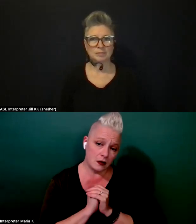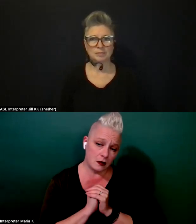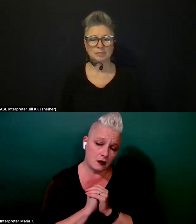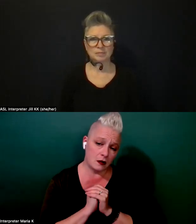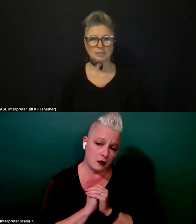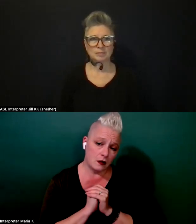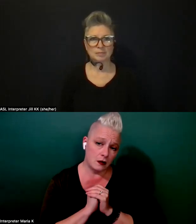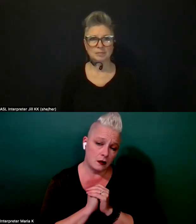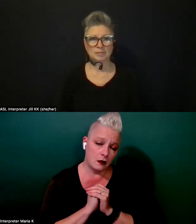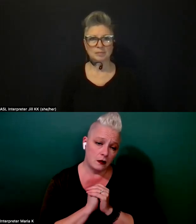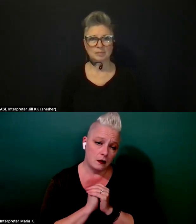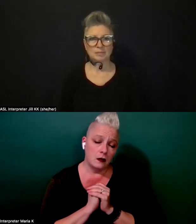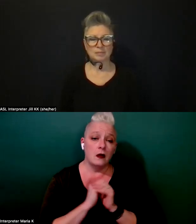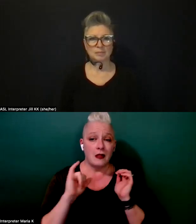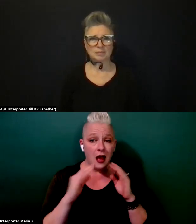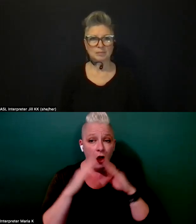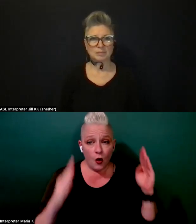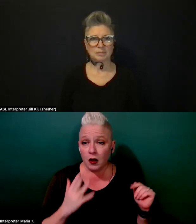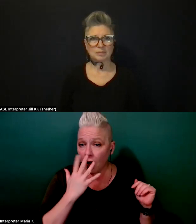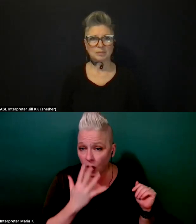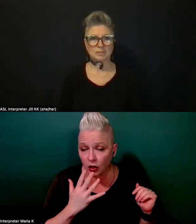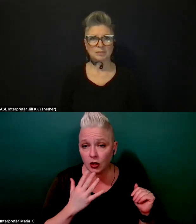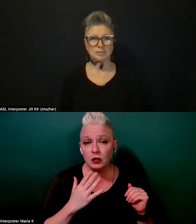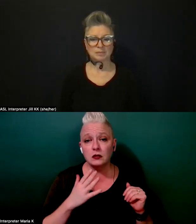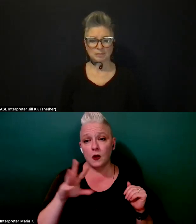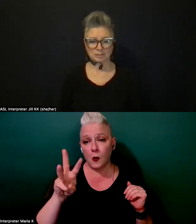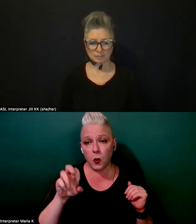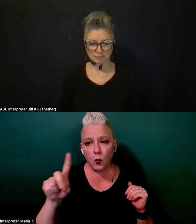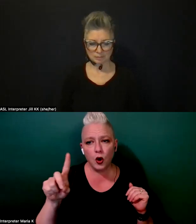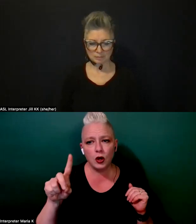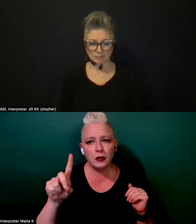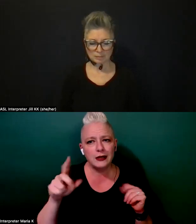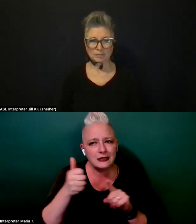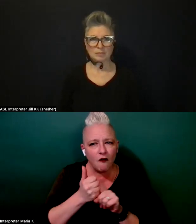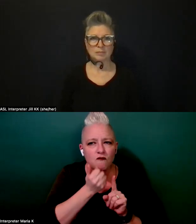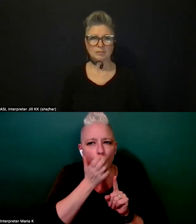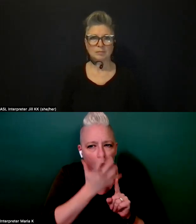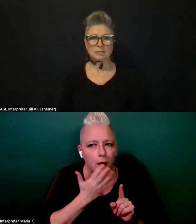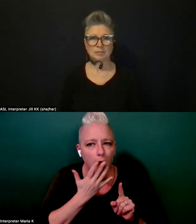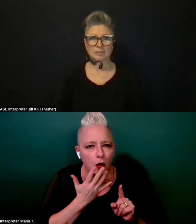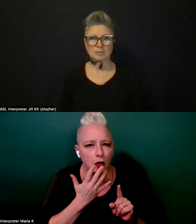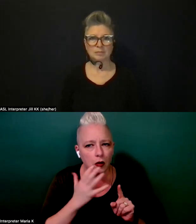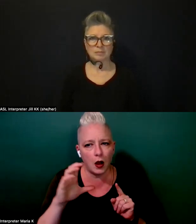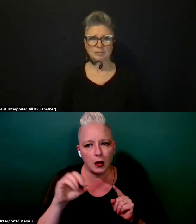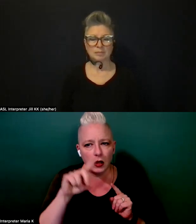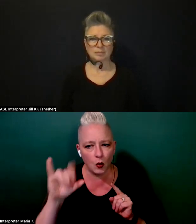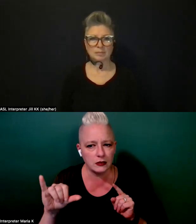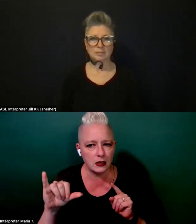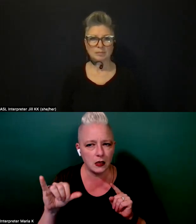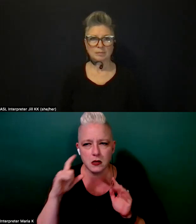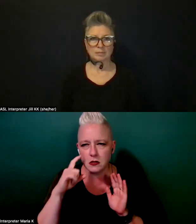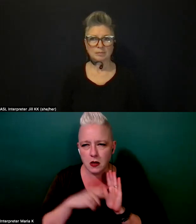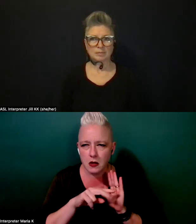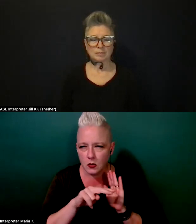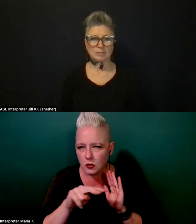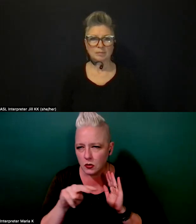the colors in that house and like the wood is like very warm and like cozy feeling. And like I picked up with that with like the